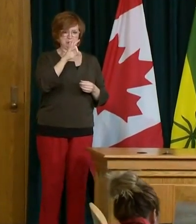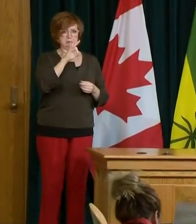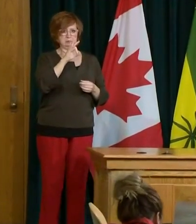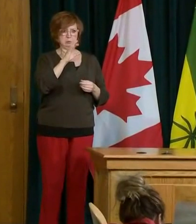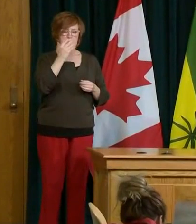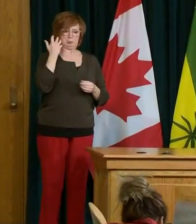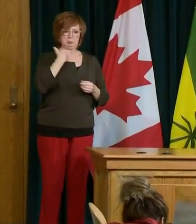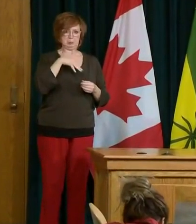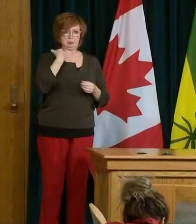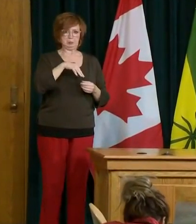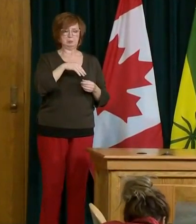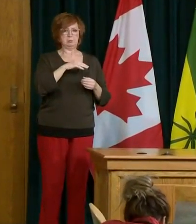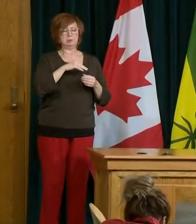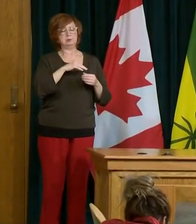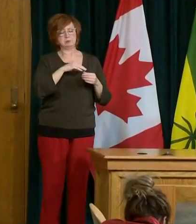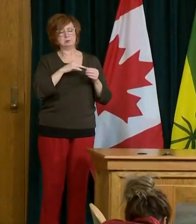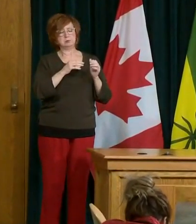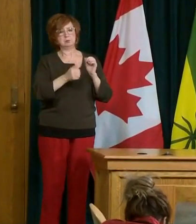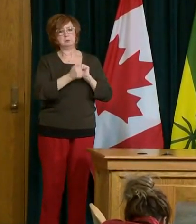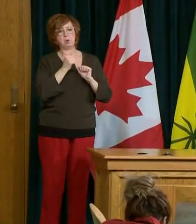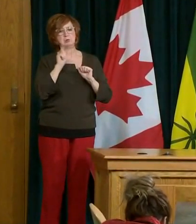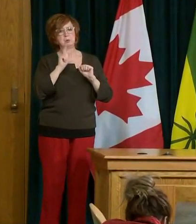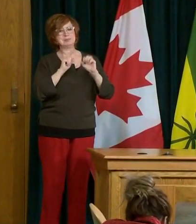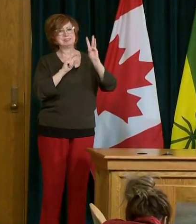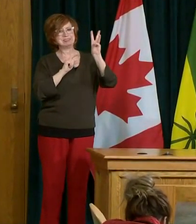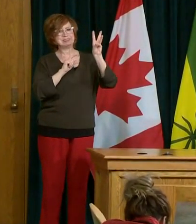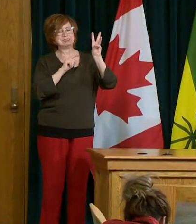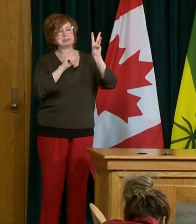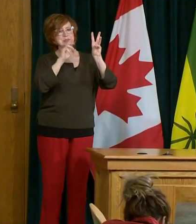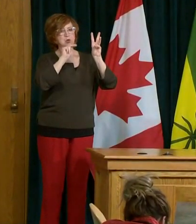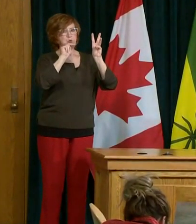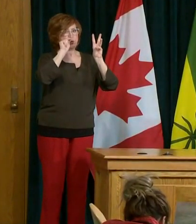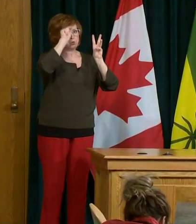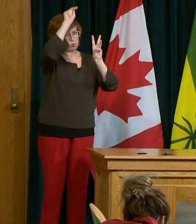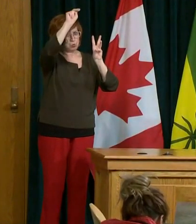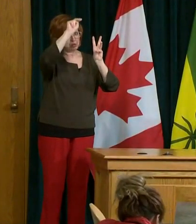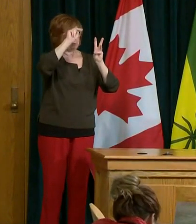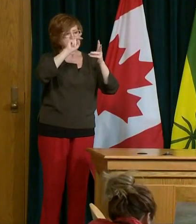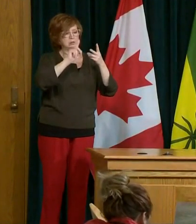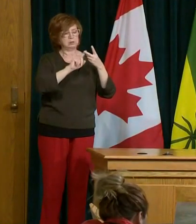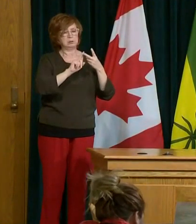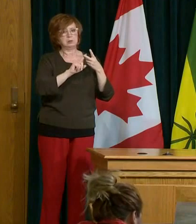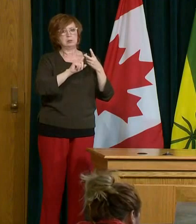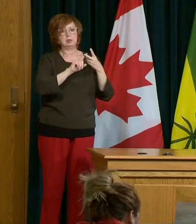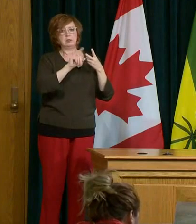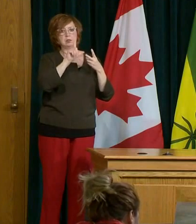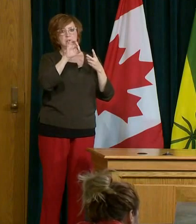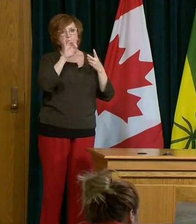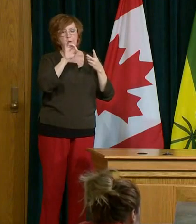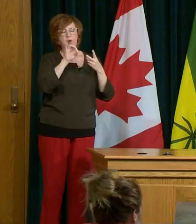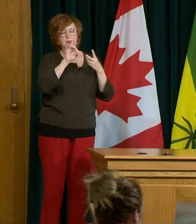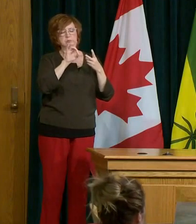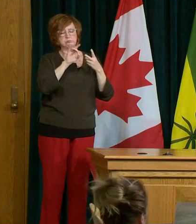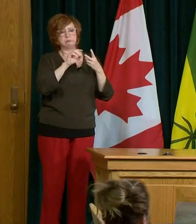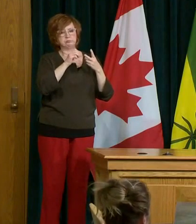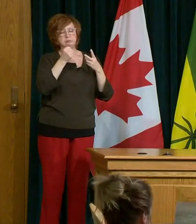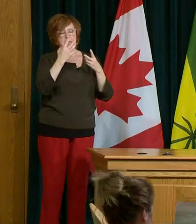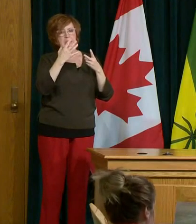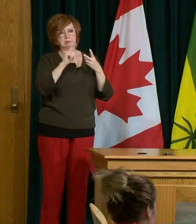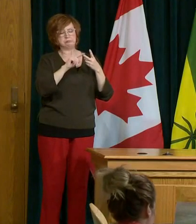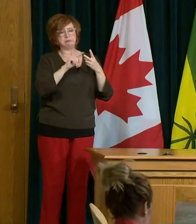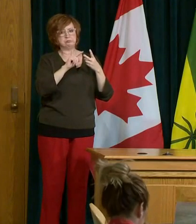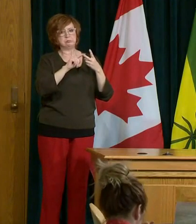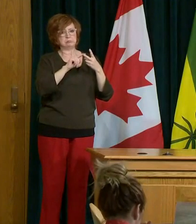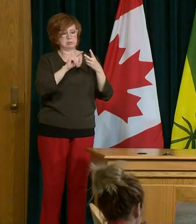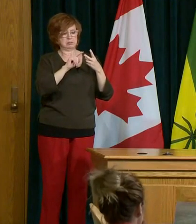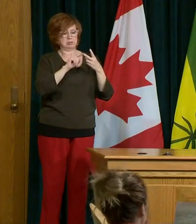part by 6 hospitalizations in the north, primarily in the Lloyd area, and 2 from the